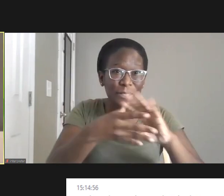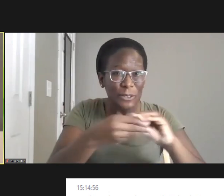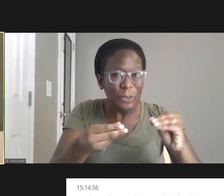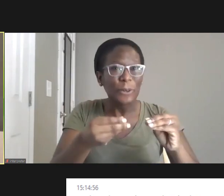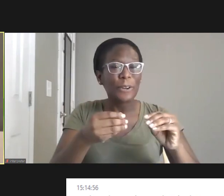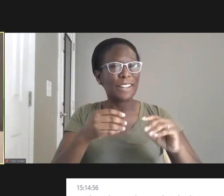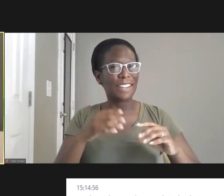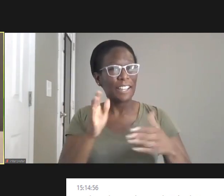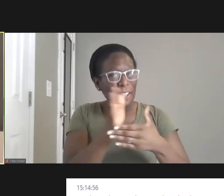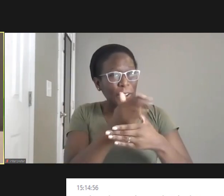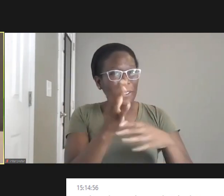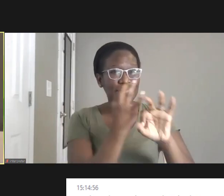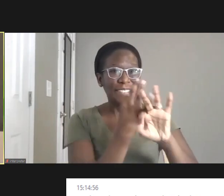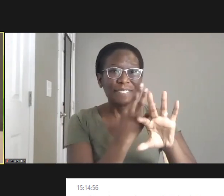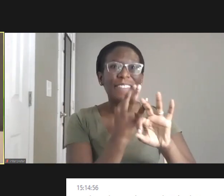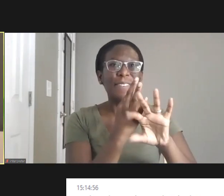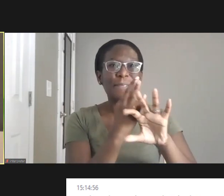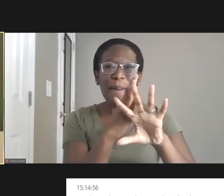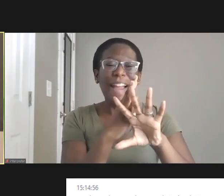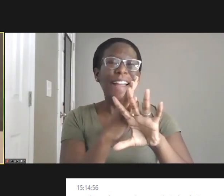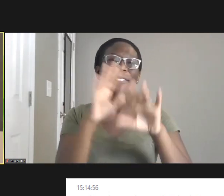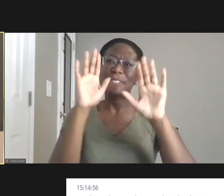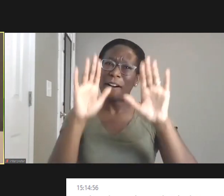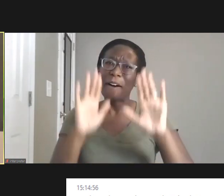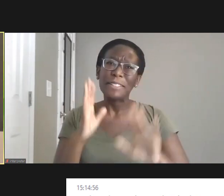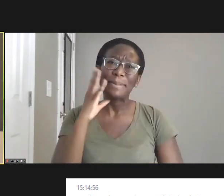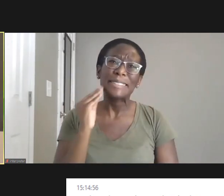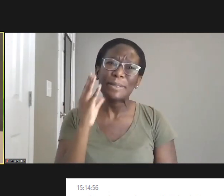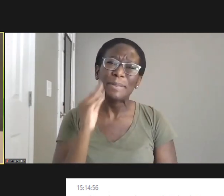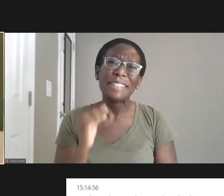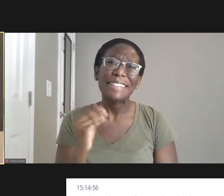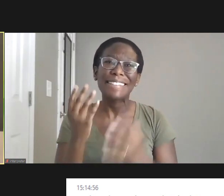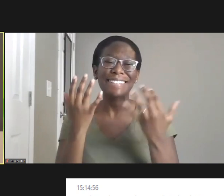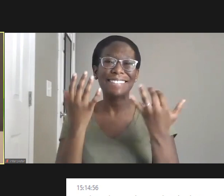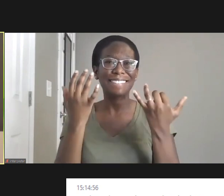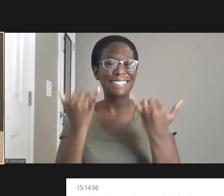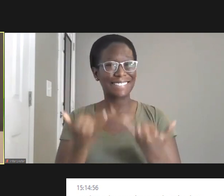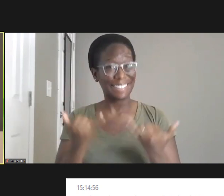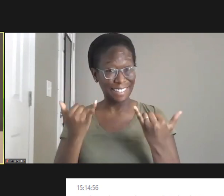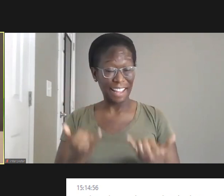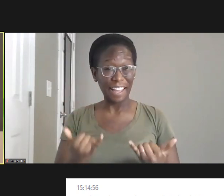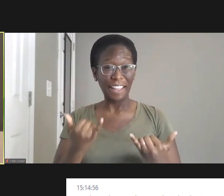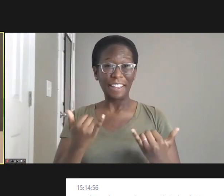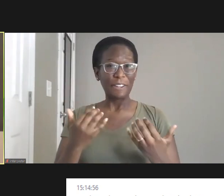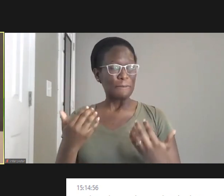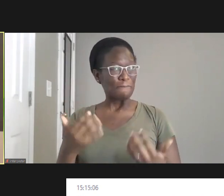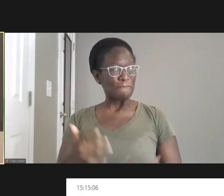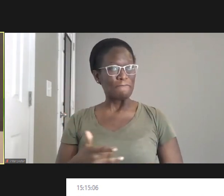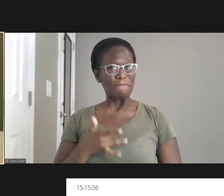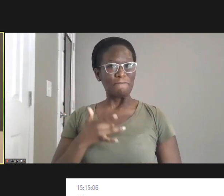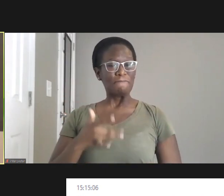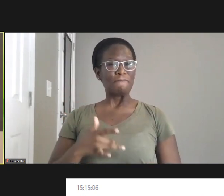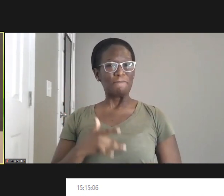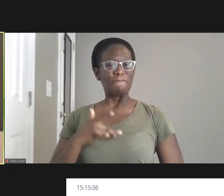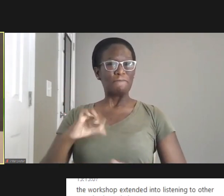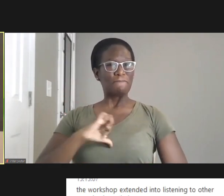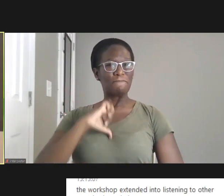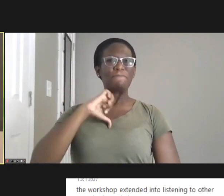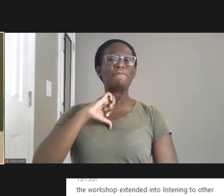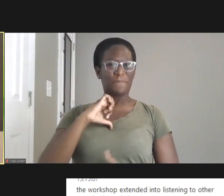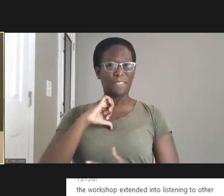a really incredible experience. And today we have the privilege of listening to